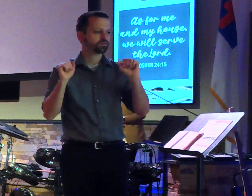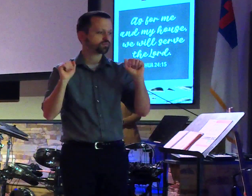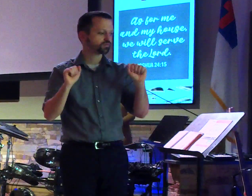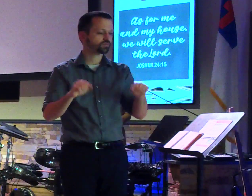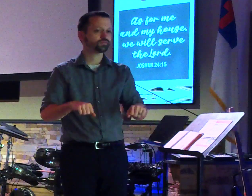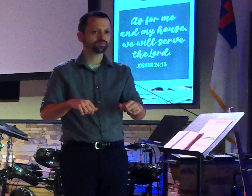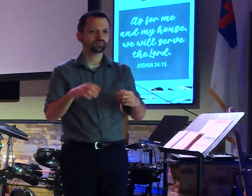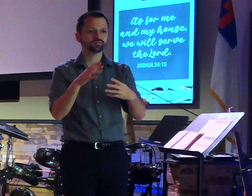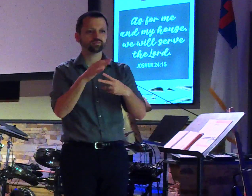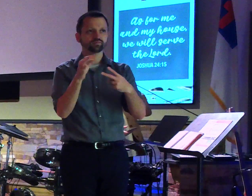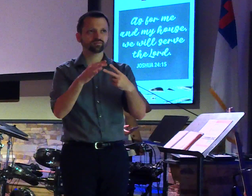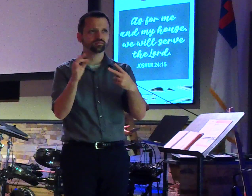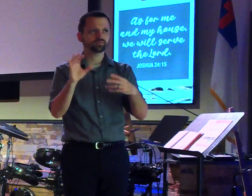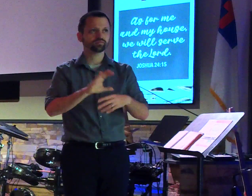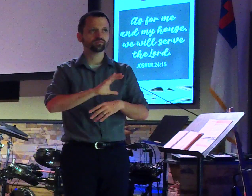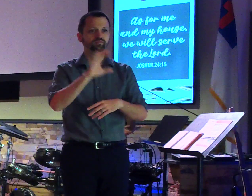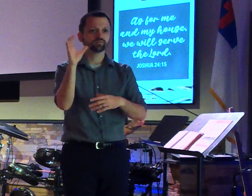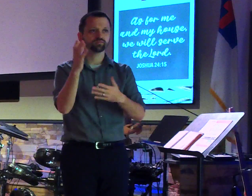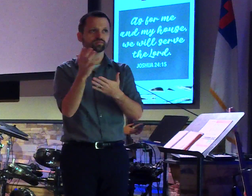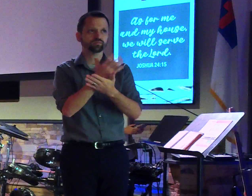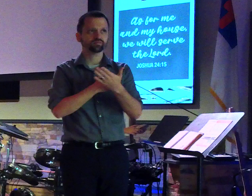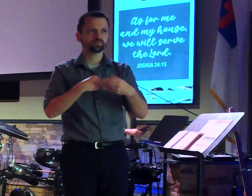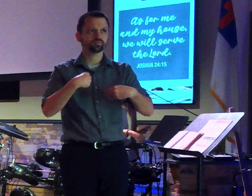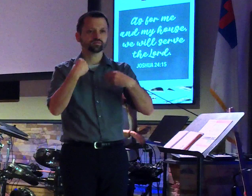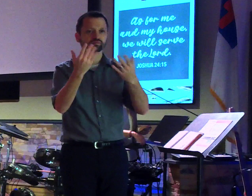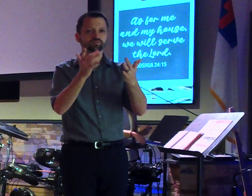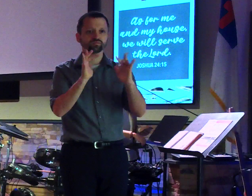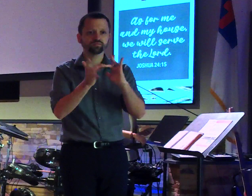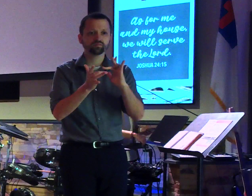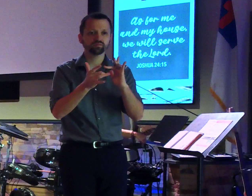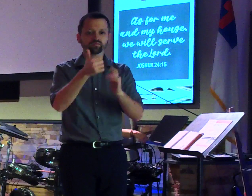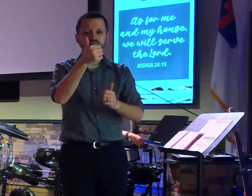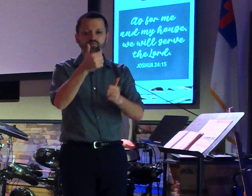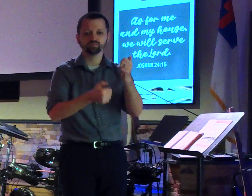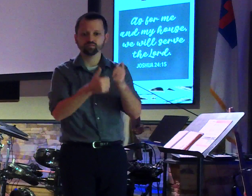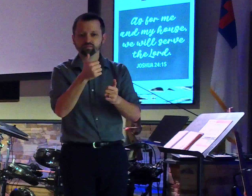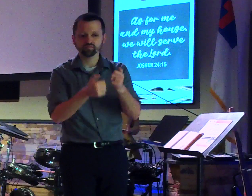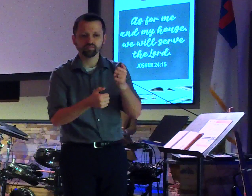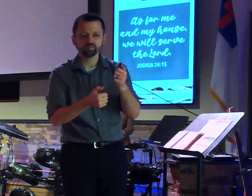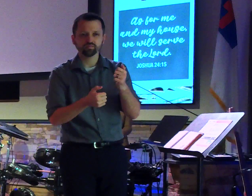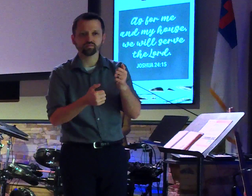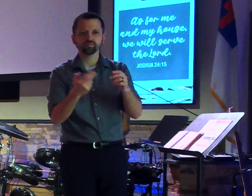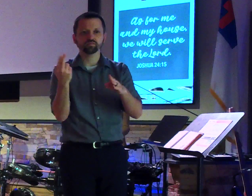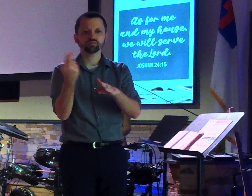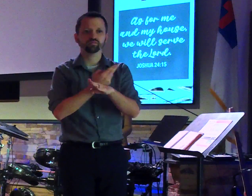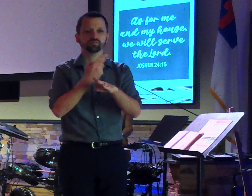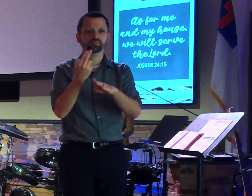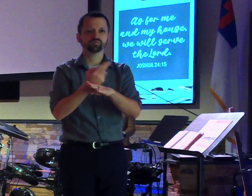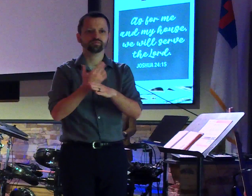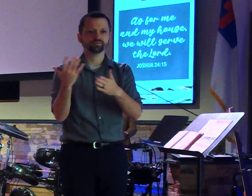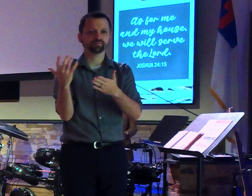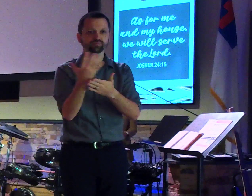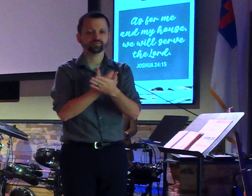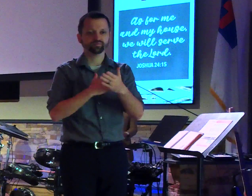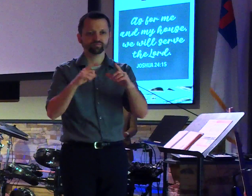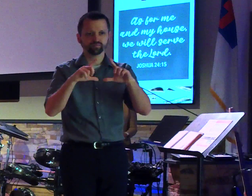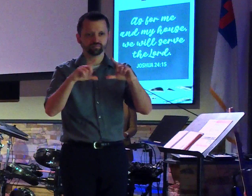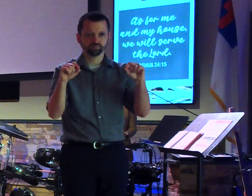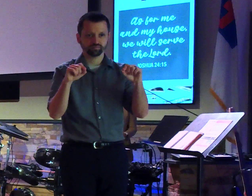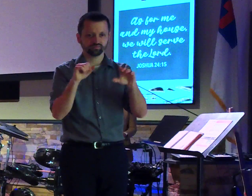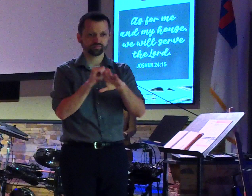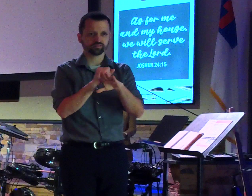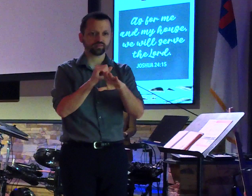select, you know, the Christmas offering and give online. You can text. You can also just use the offering envelopes that are in the chairs or that we sent you in the